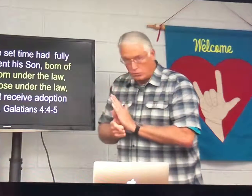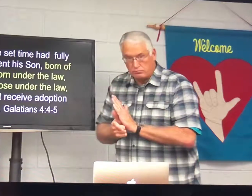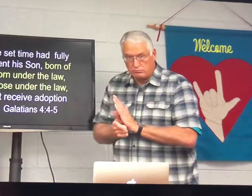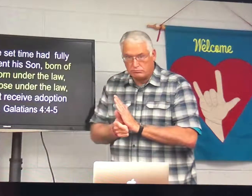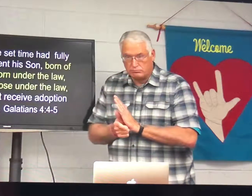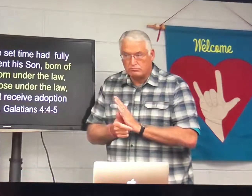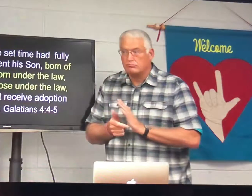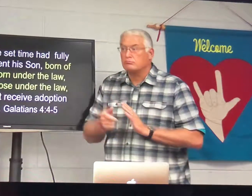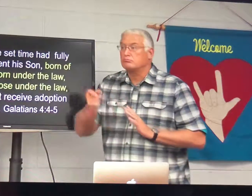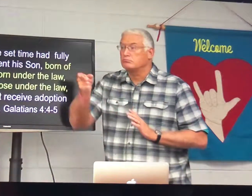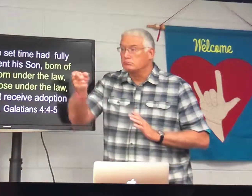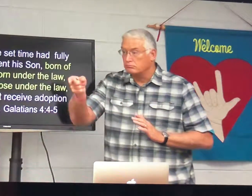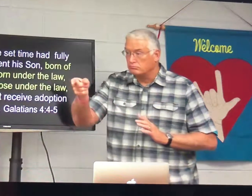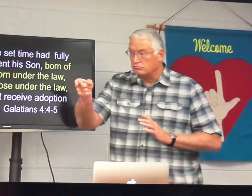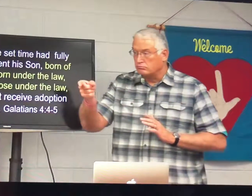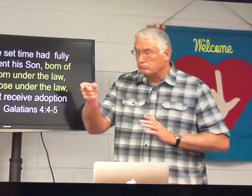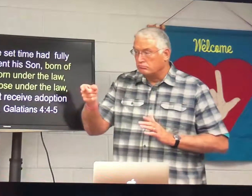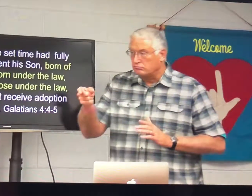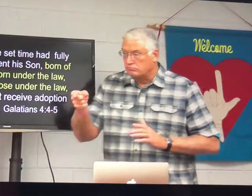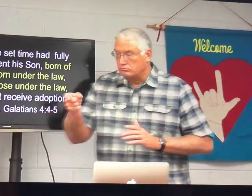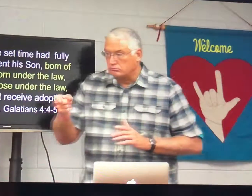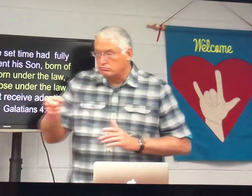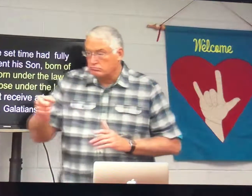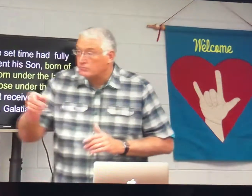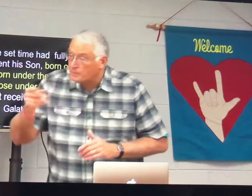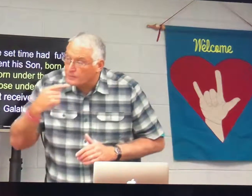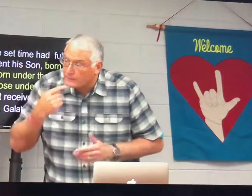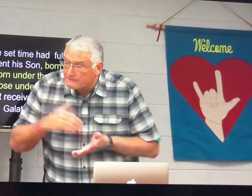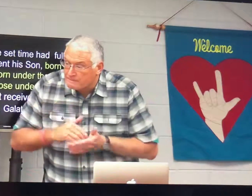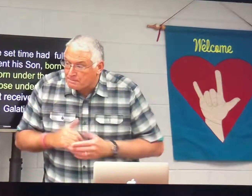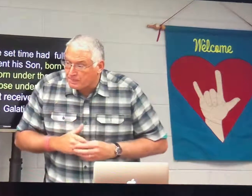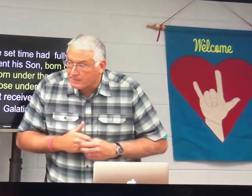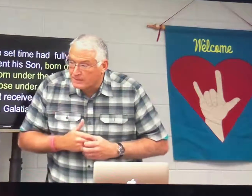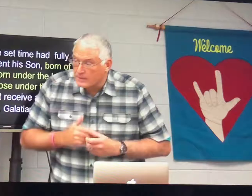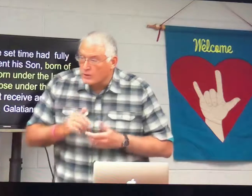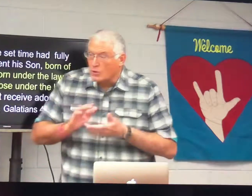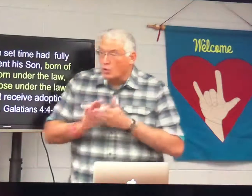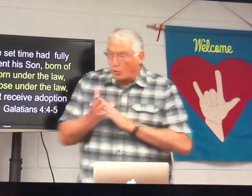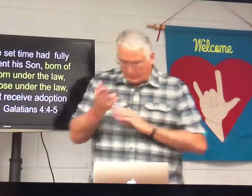our customers have busy lives. That's why we're working hard to improve our customer service.